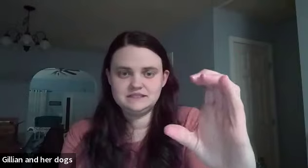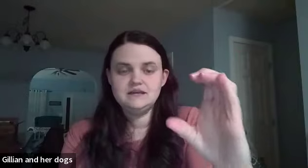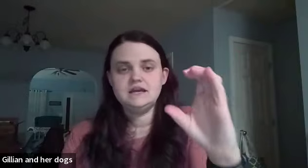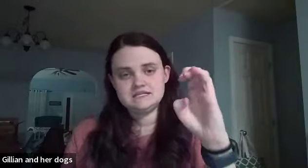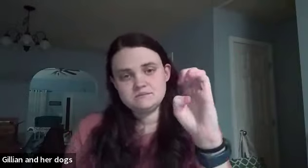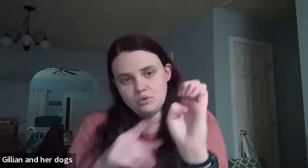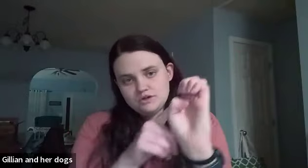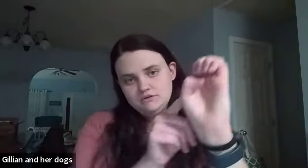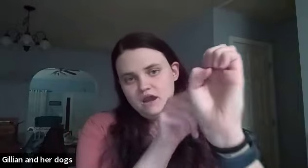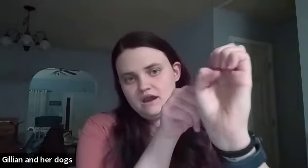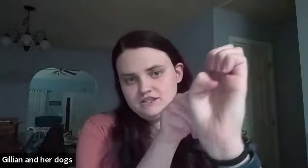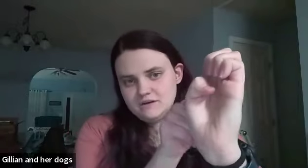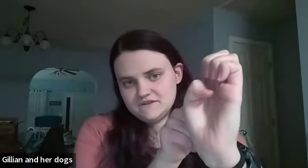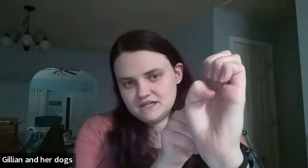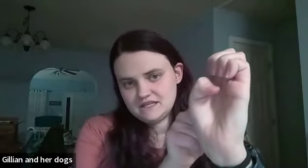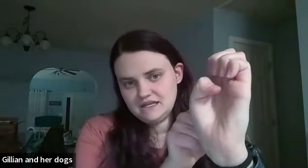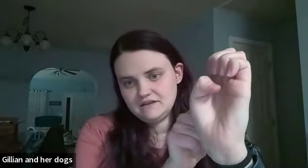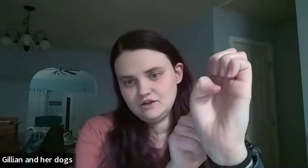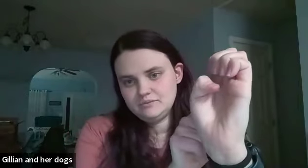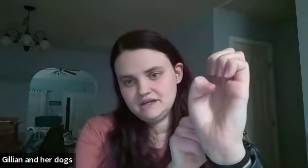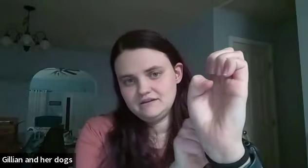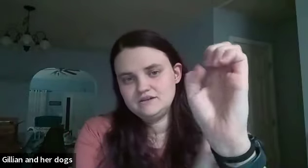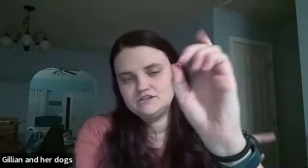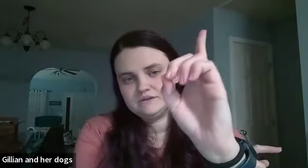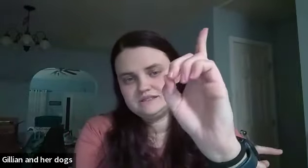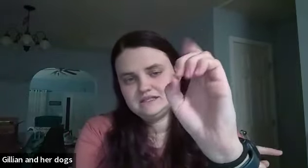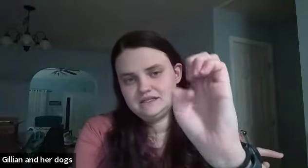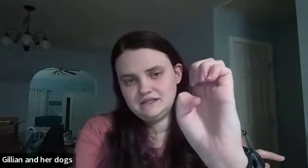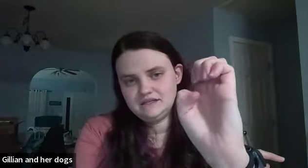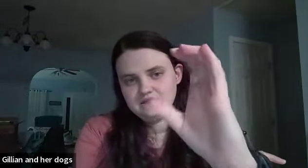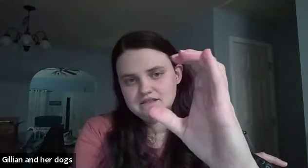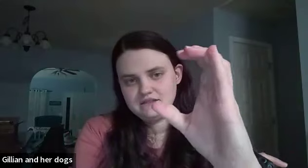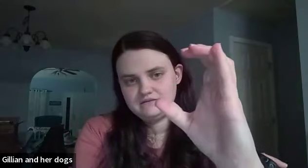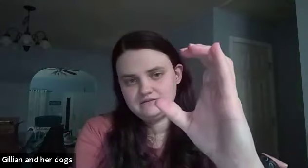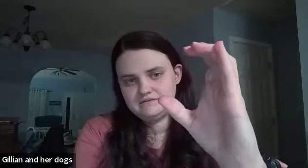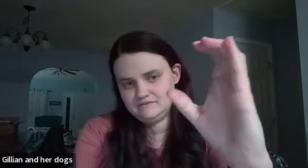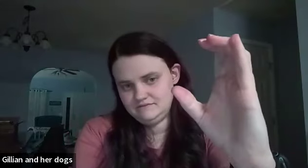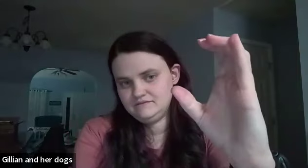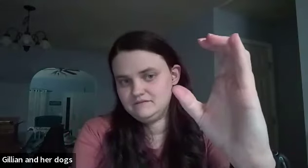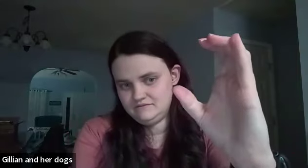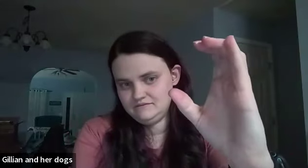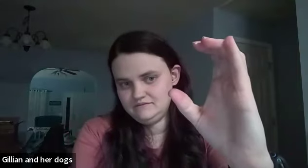DEC. It is important you kind of do emphasize that E a little bit. So it's DEC.